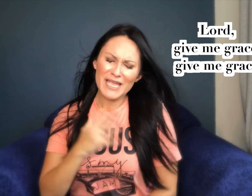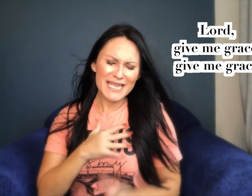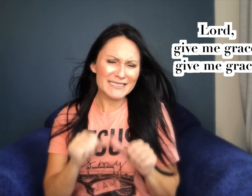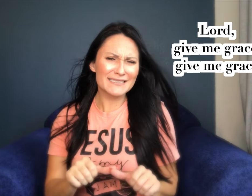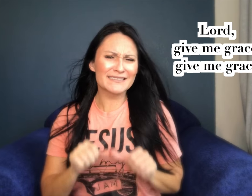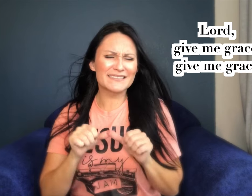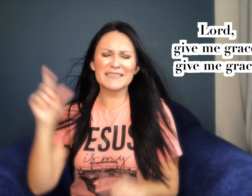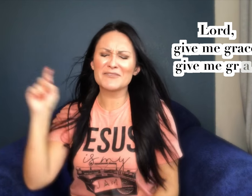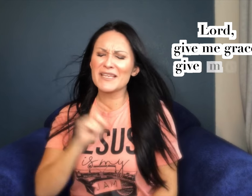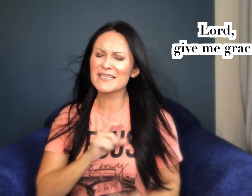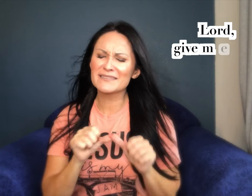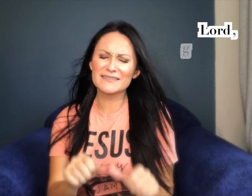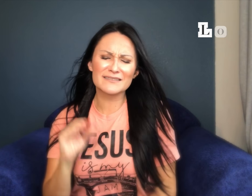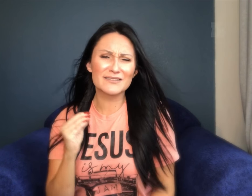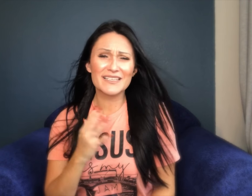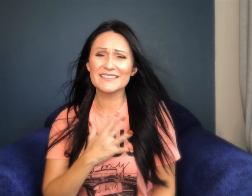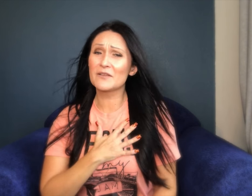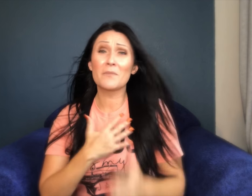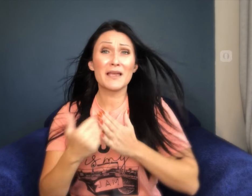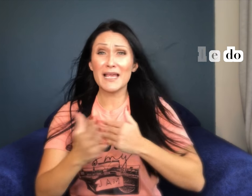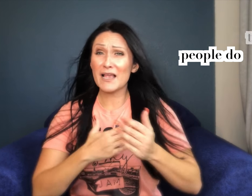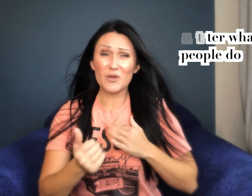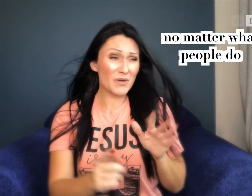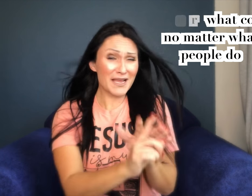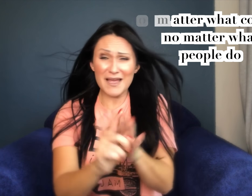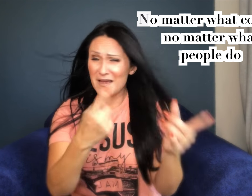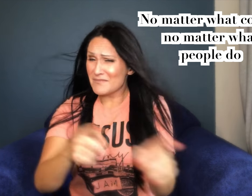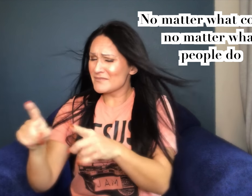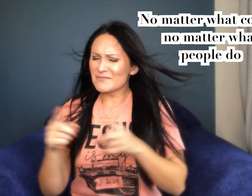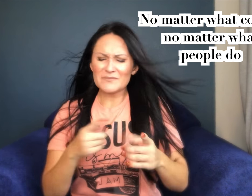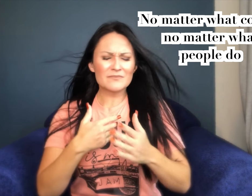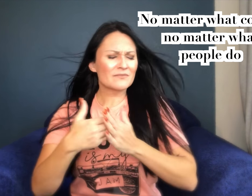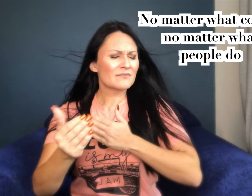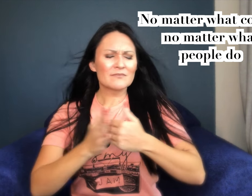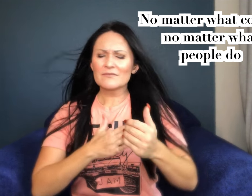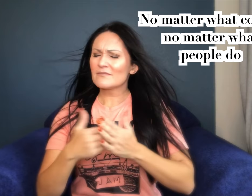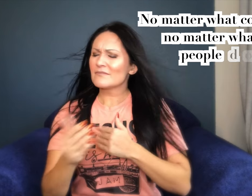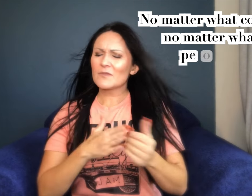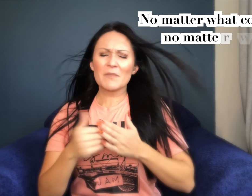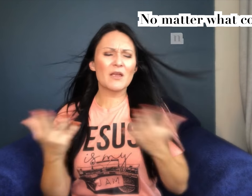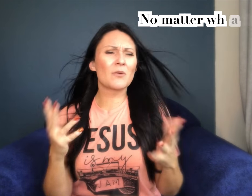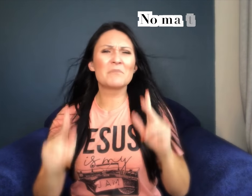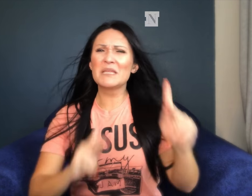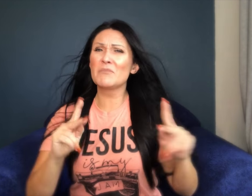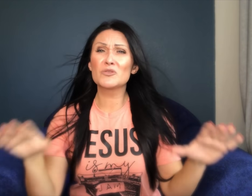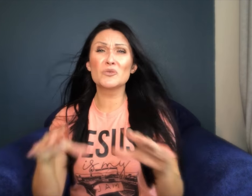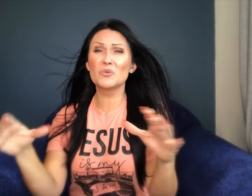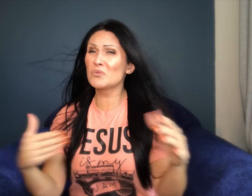give me grace, give me grace. Lord, no matter what comes, no matter what